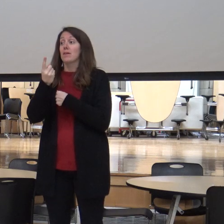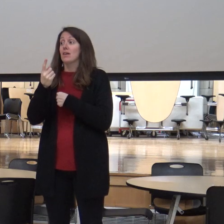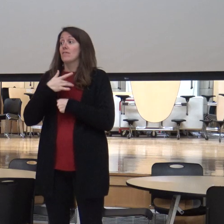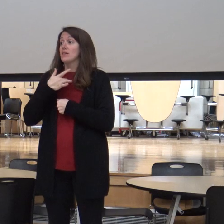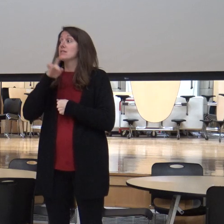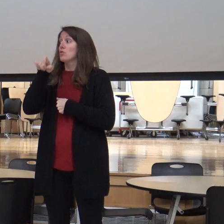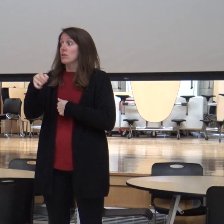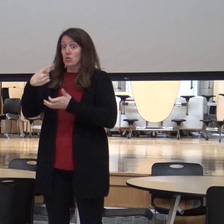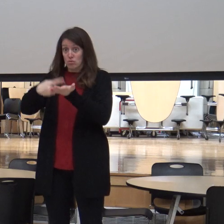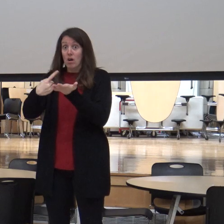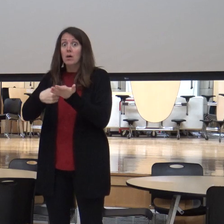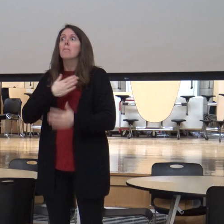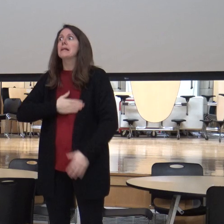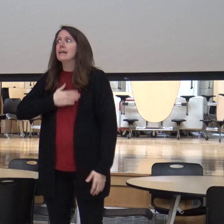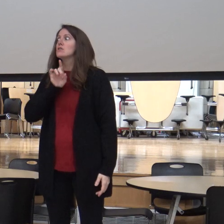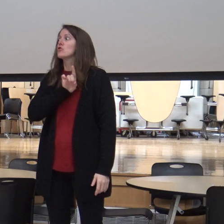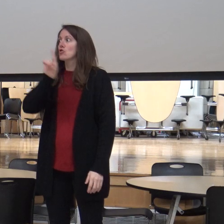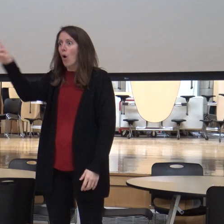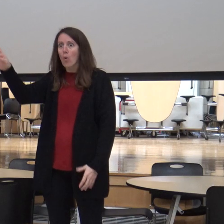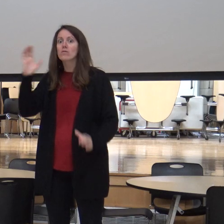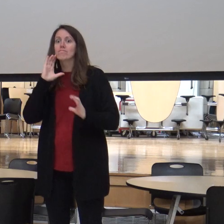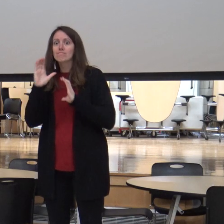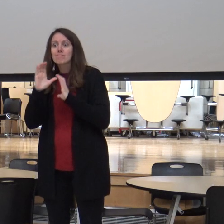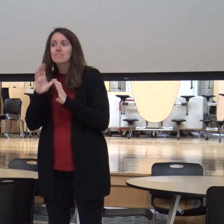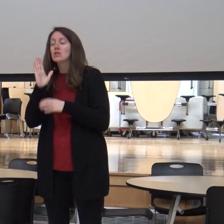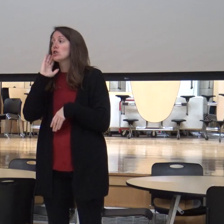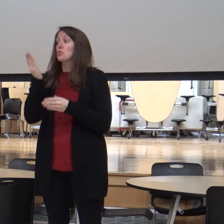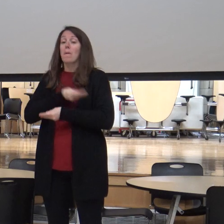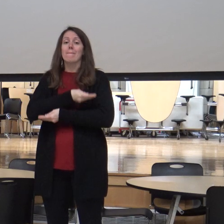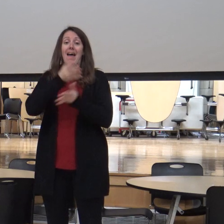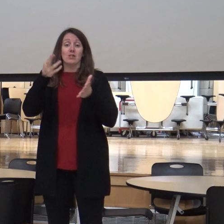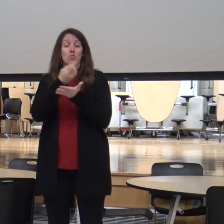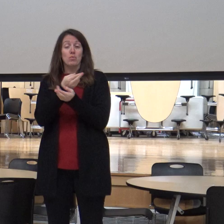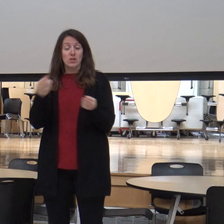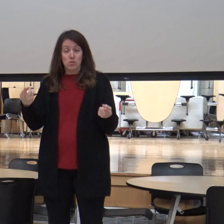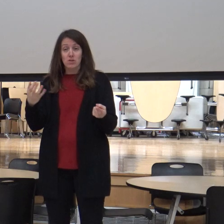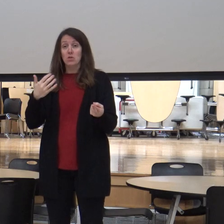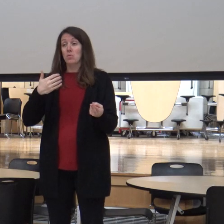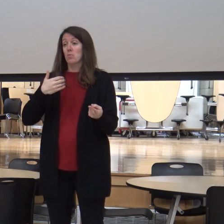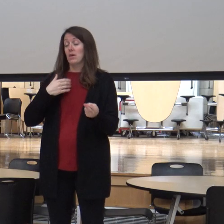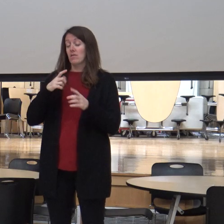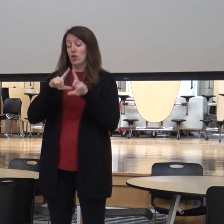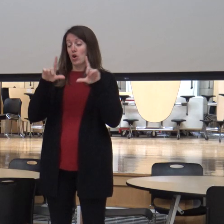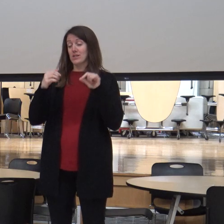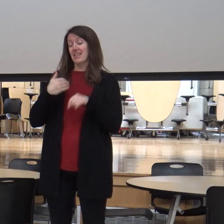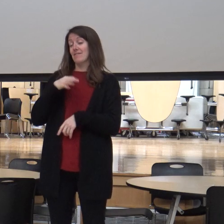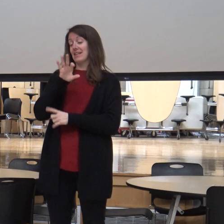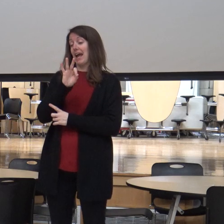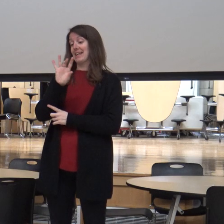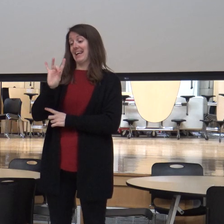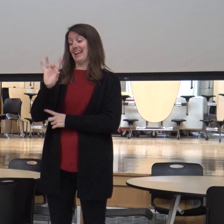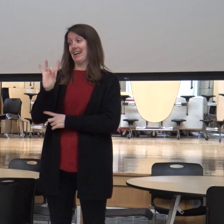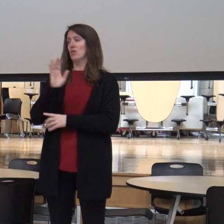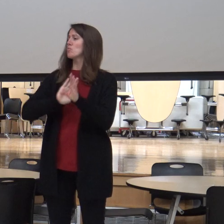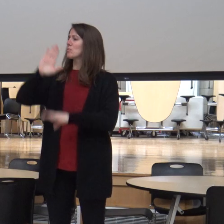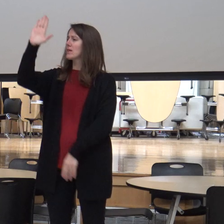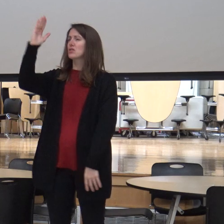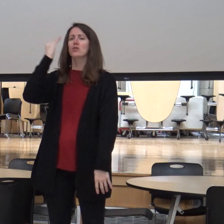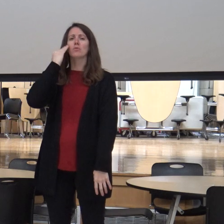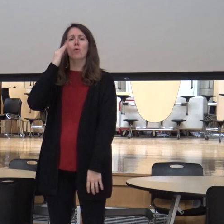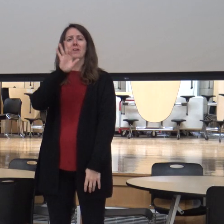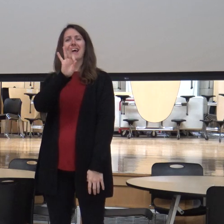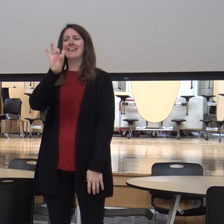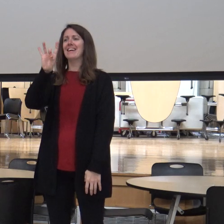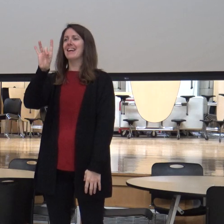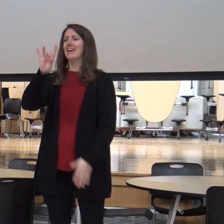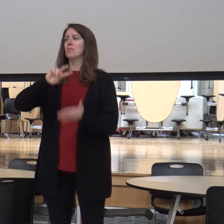chat, want to talk, please go talk with her. She's going to hand out some resources too. We have cards that have the 988 on there. Raise your hand if you know what